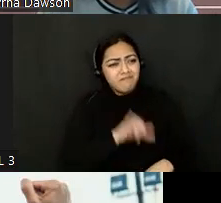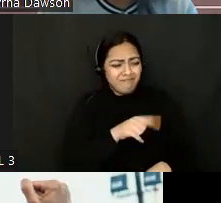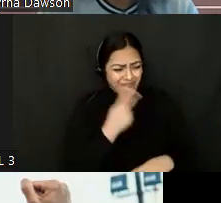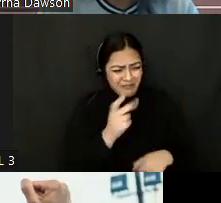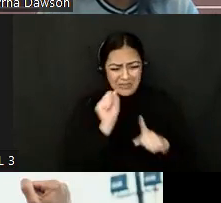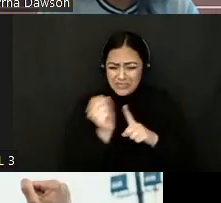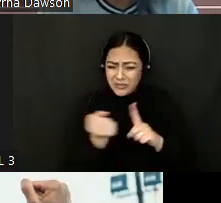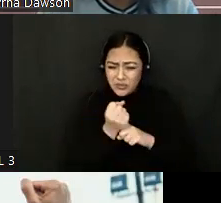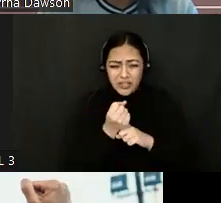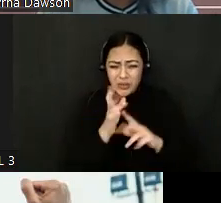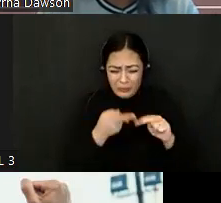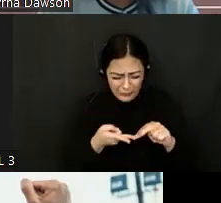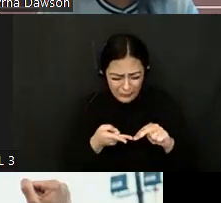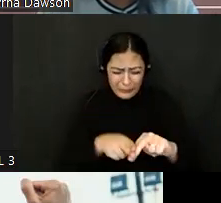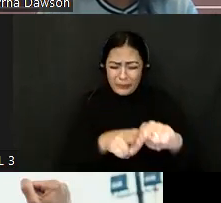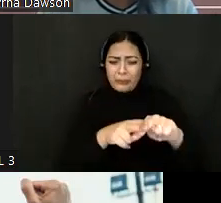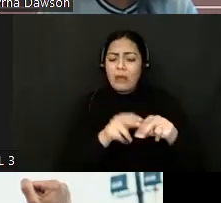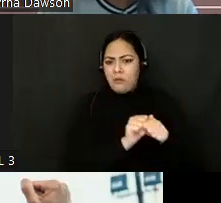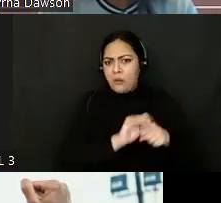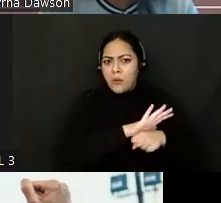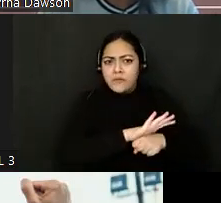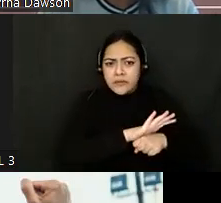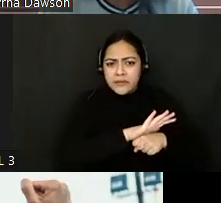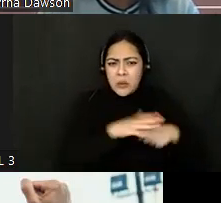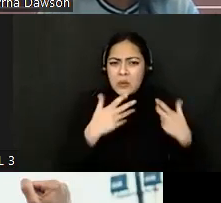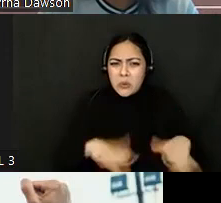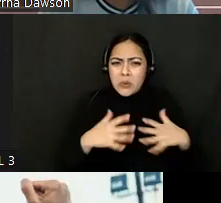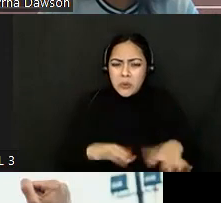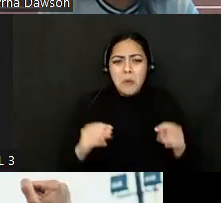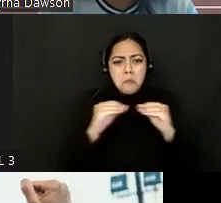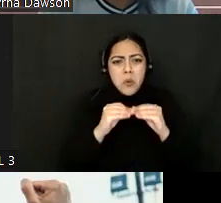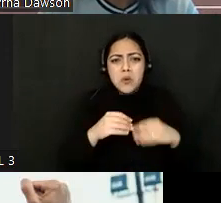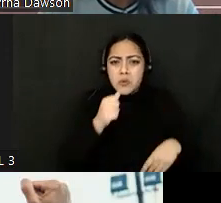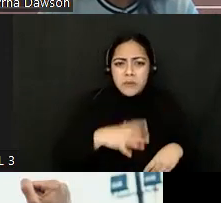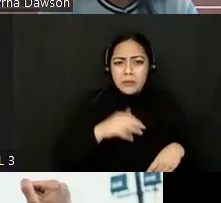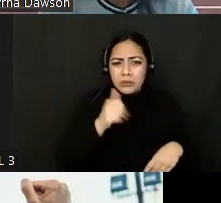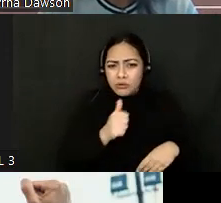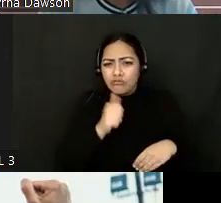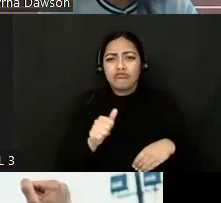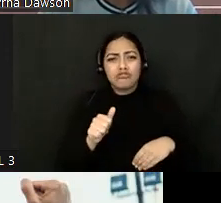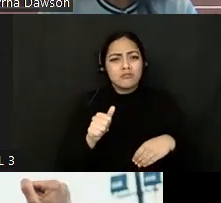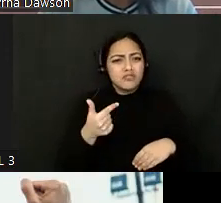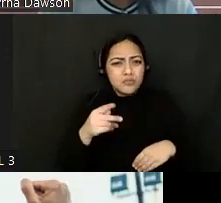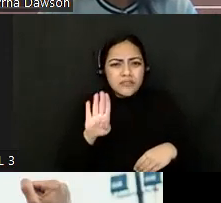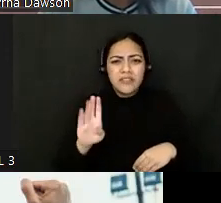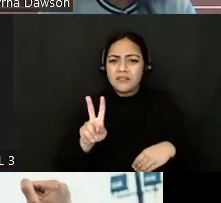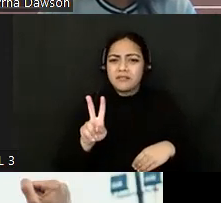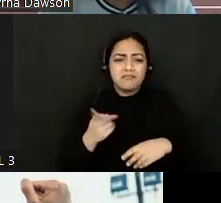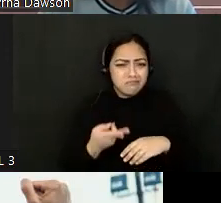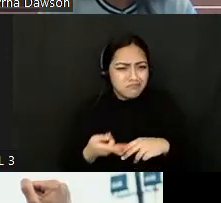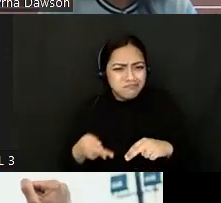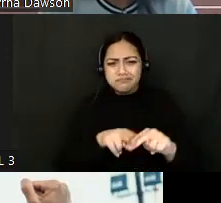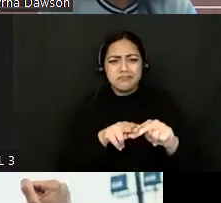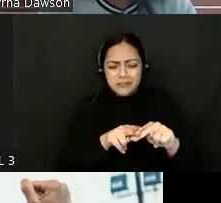been exacerbated by COVID-19. And this has had a pronounced impact on the lives of women and girls more